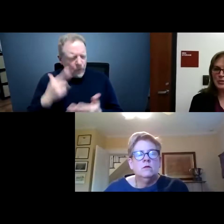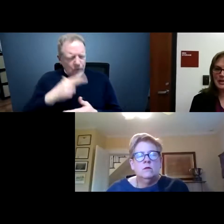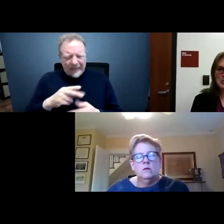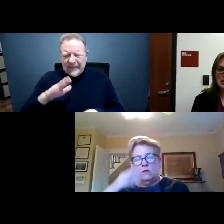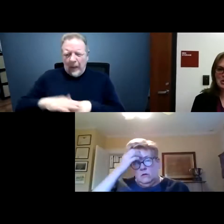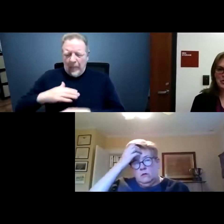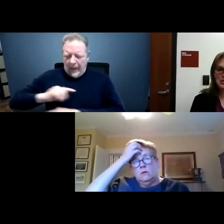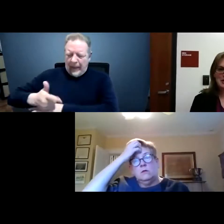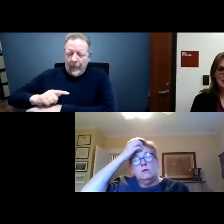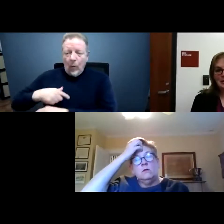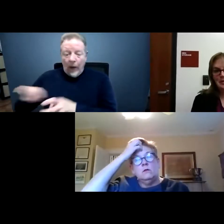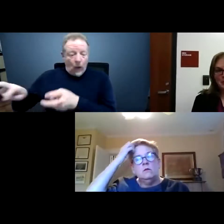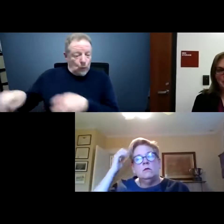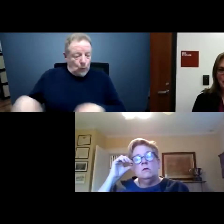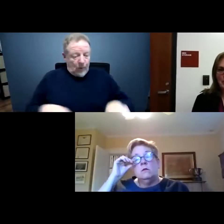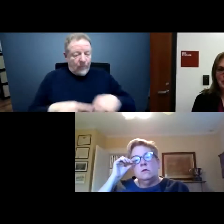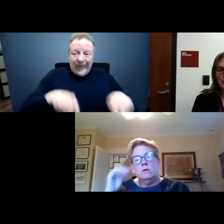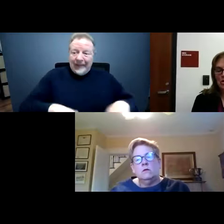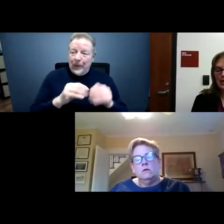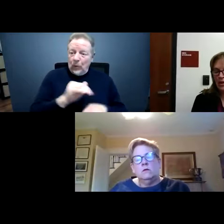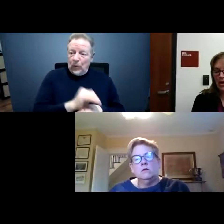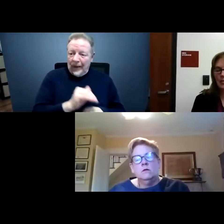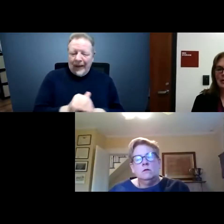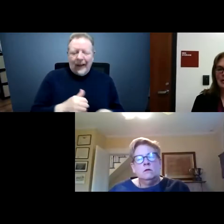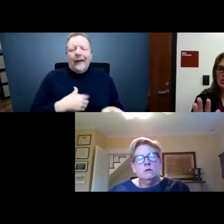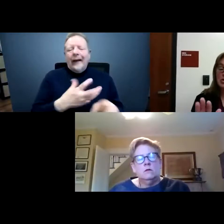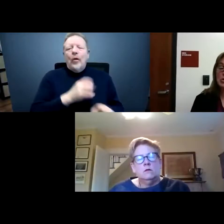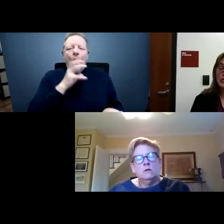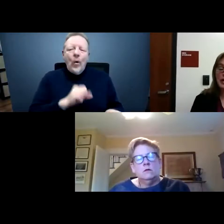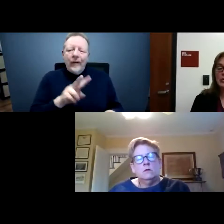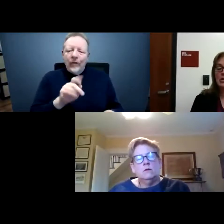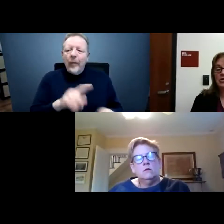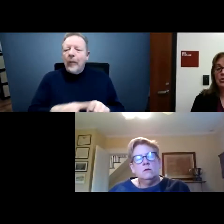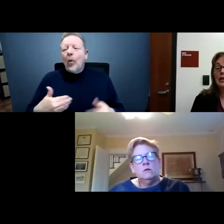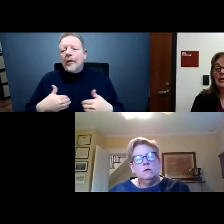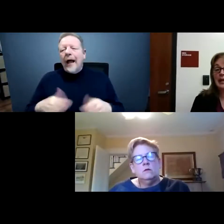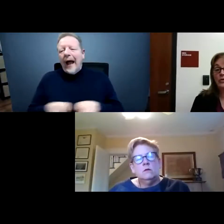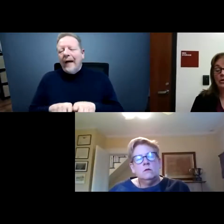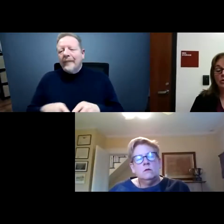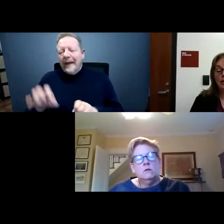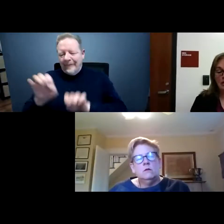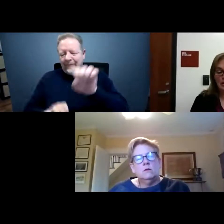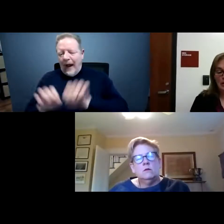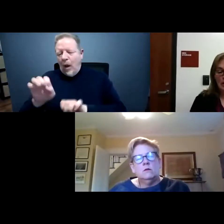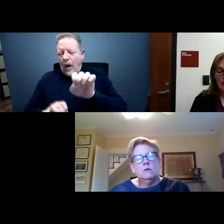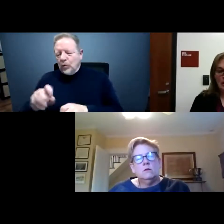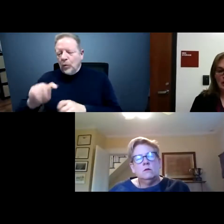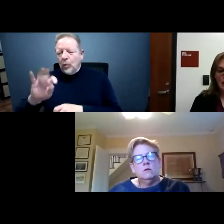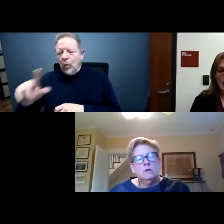I switched it over to this is the version that I got, but there's also evaluation tool at the end for learning. And